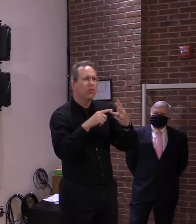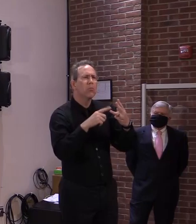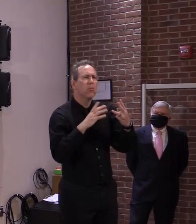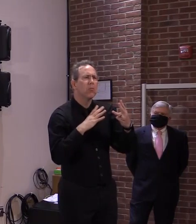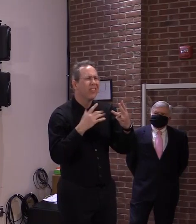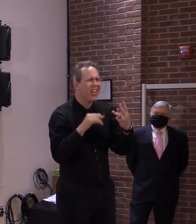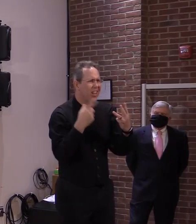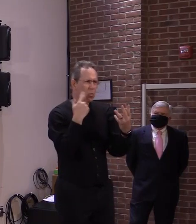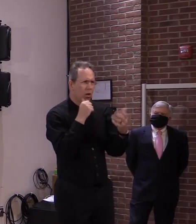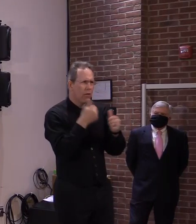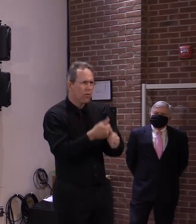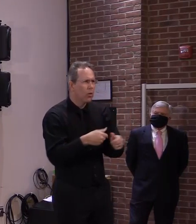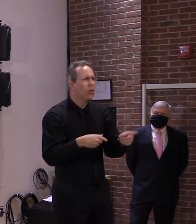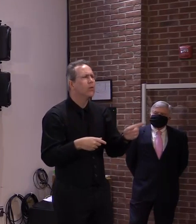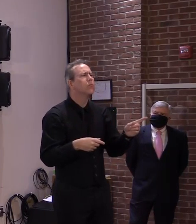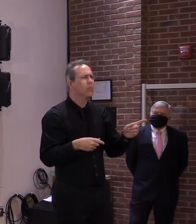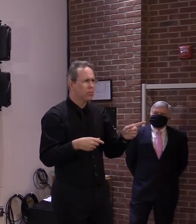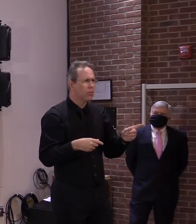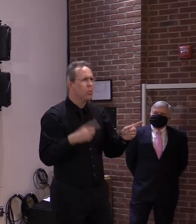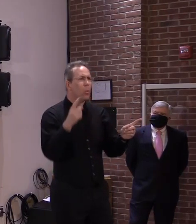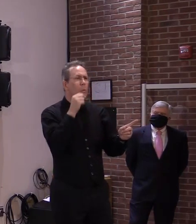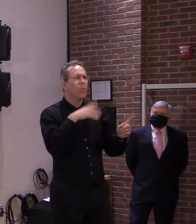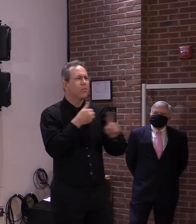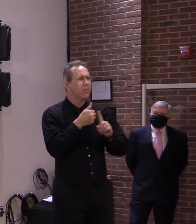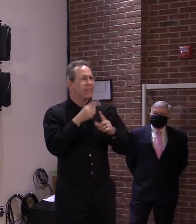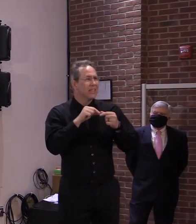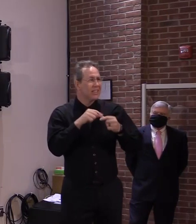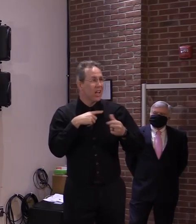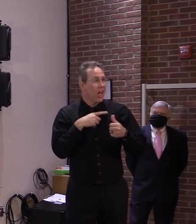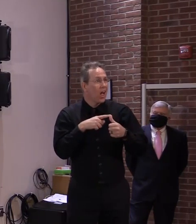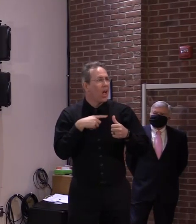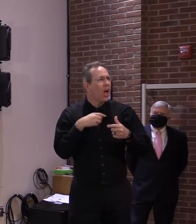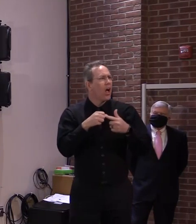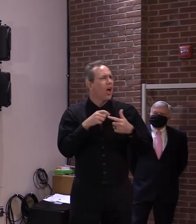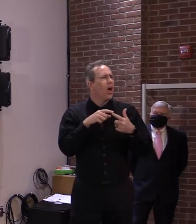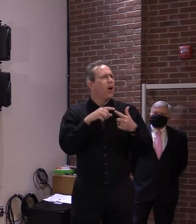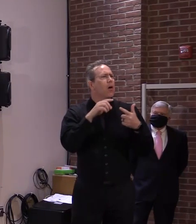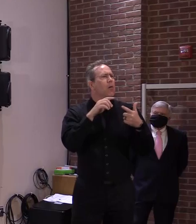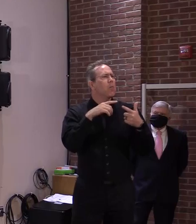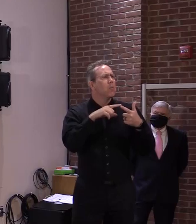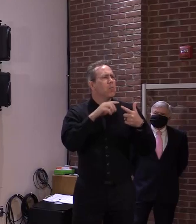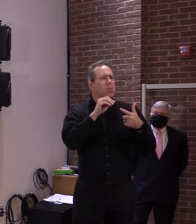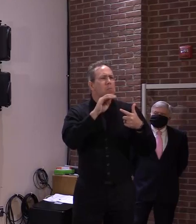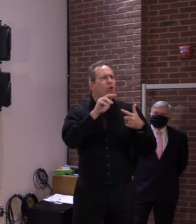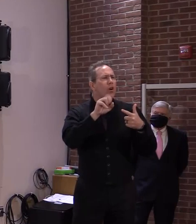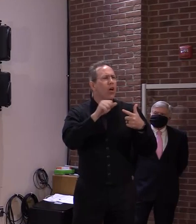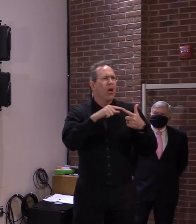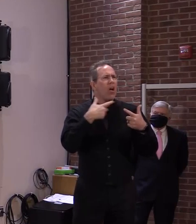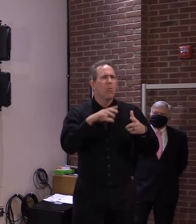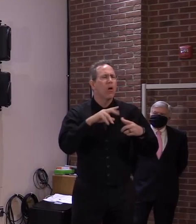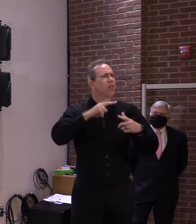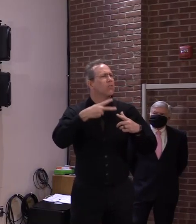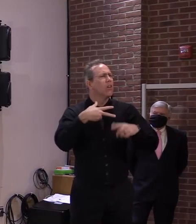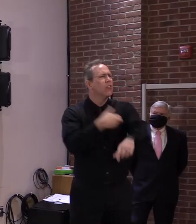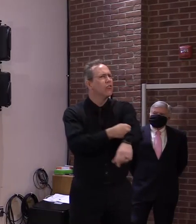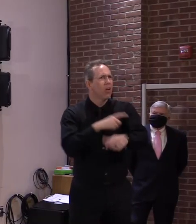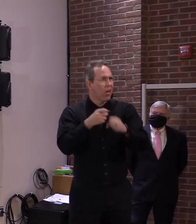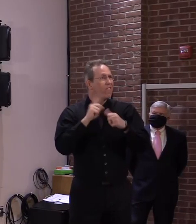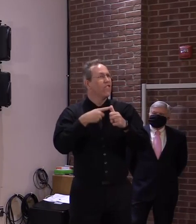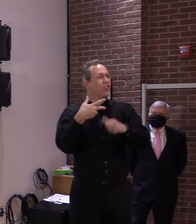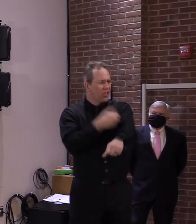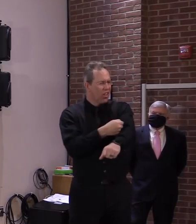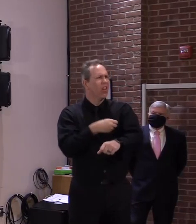it, and doesn't feel comfortable getting a second Moderna shot given that. What should she do? Well,